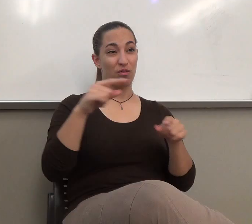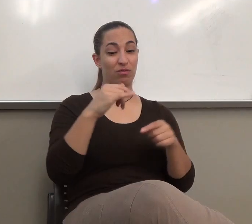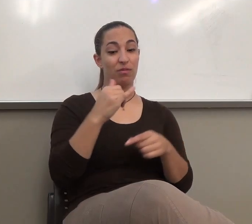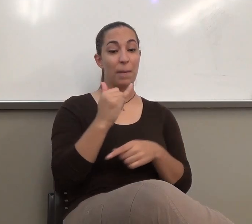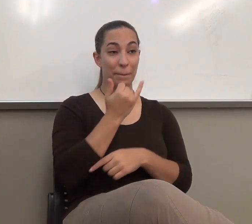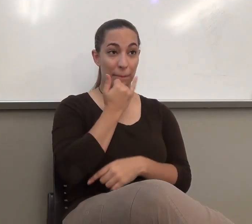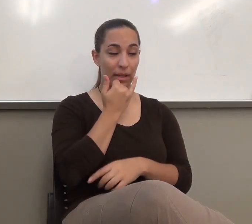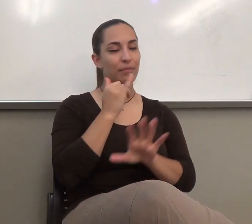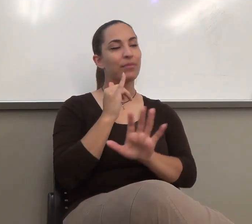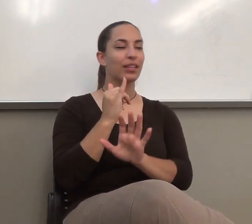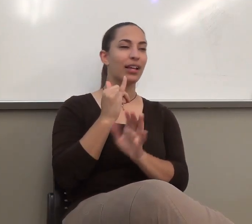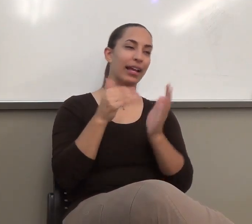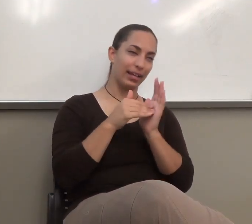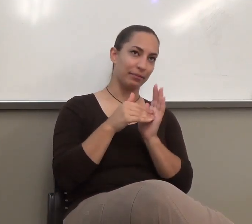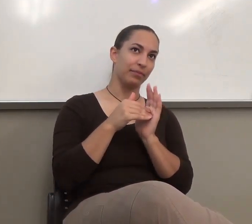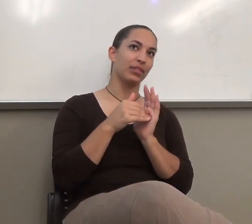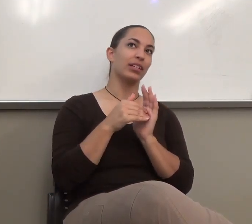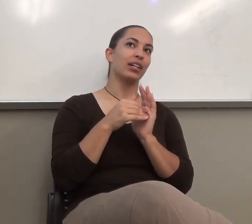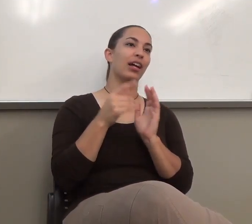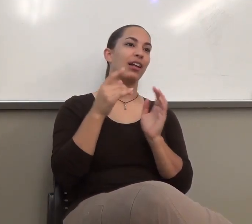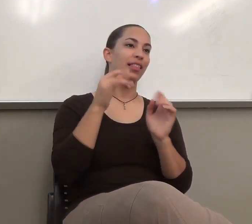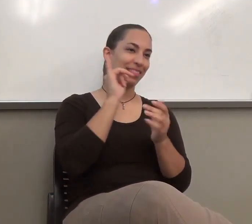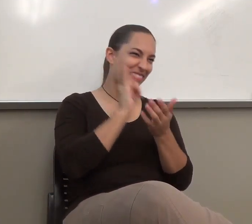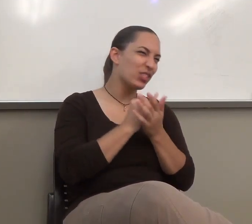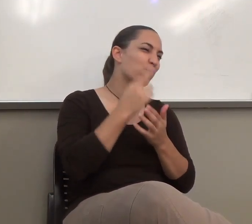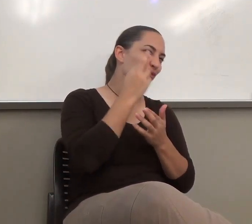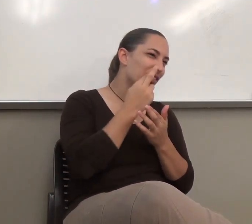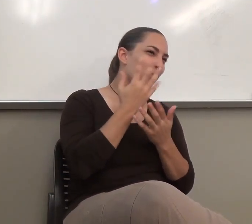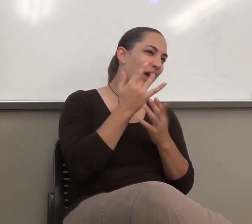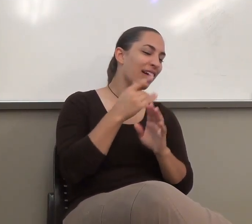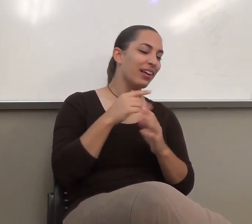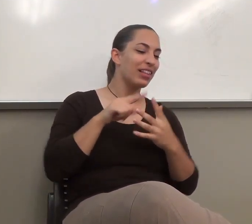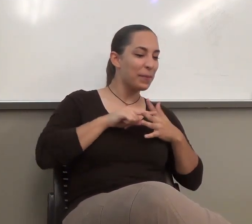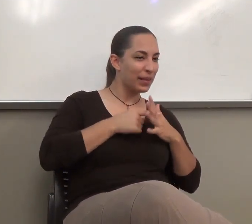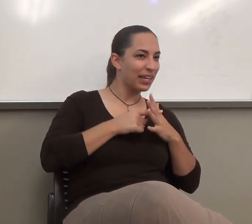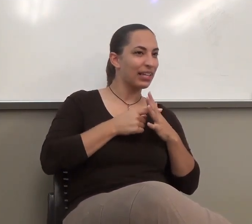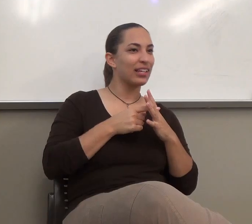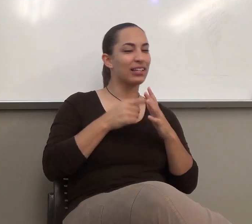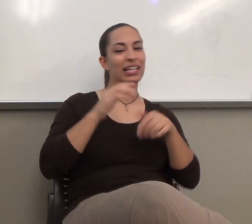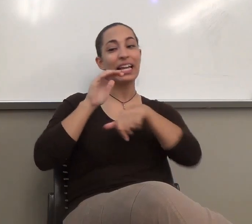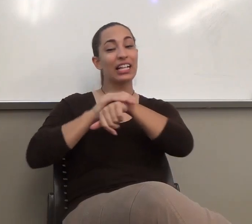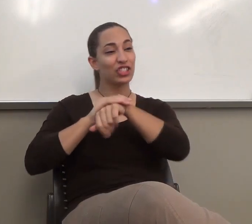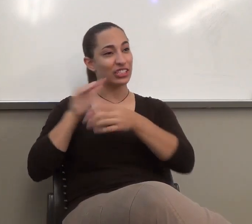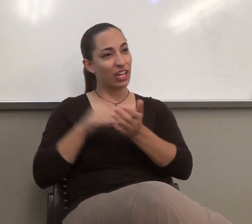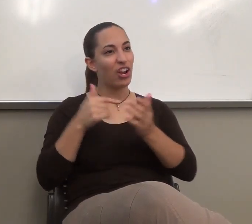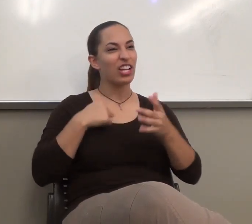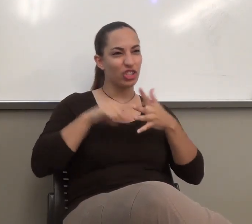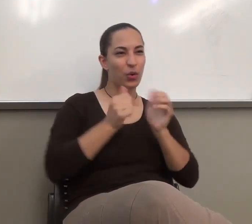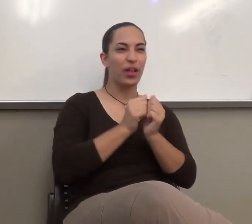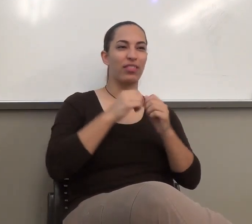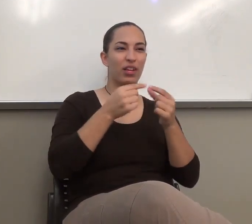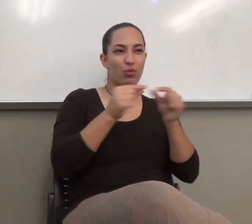start off on these different grammar lessons from the English Center, because you need to know what my green marks